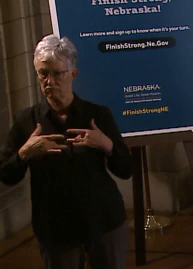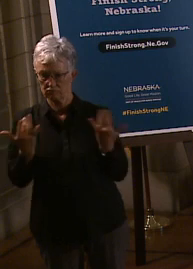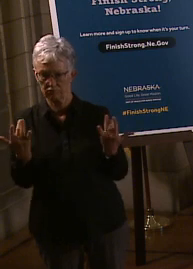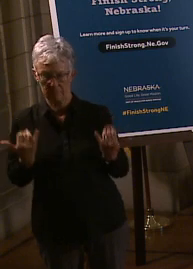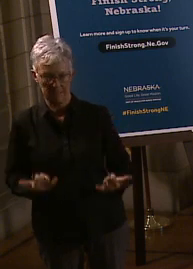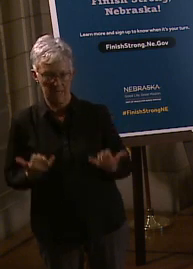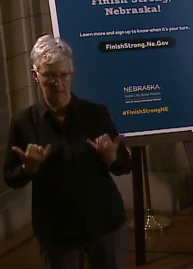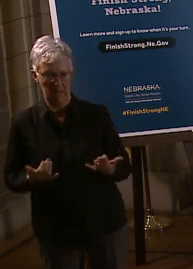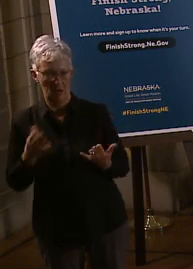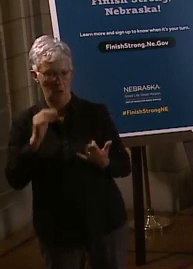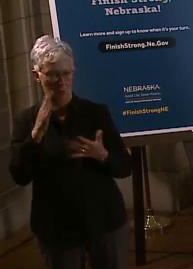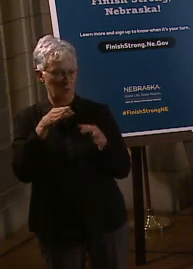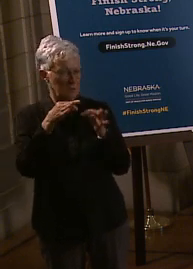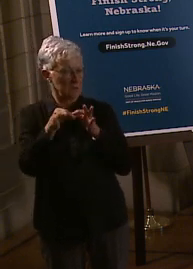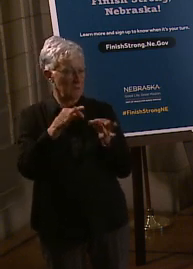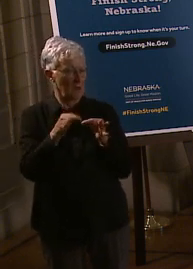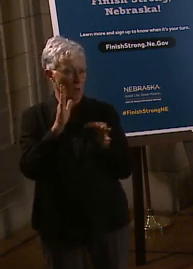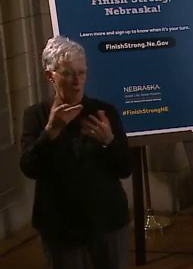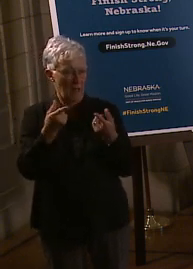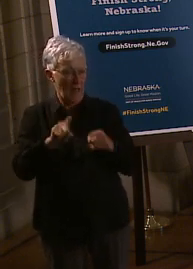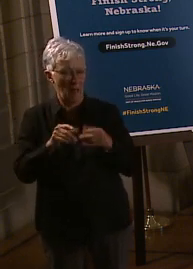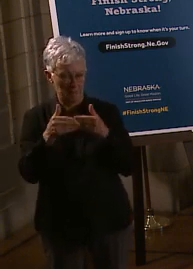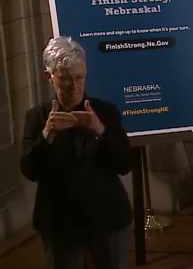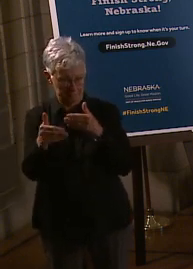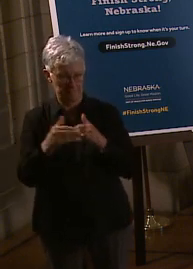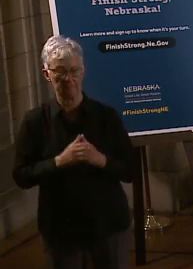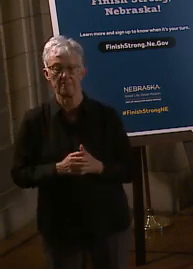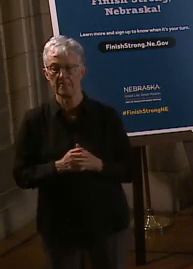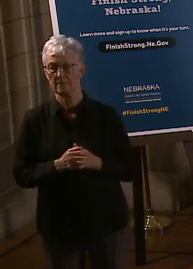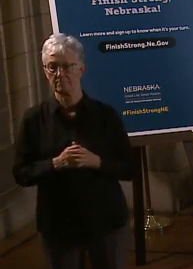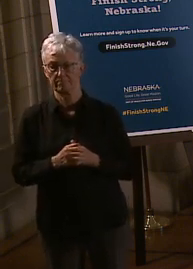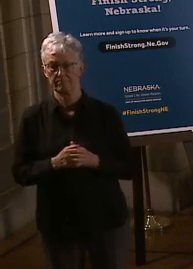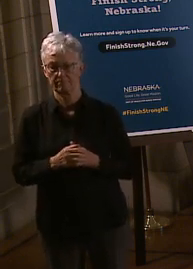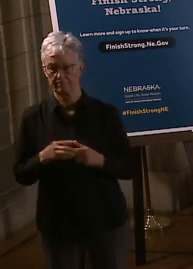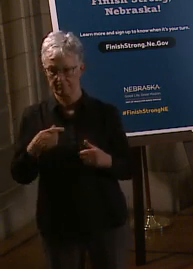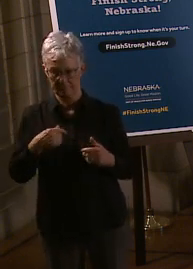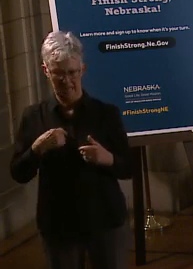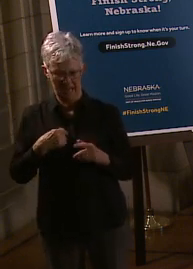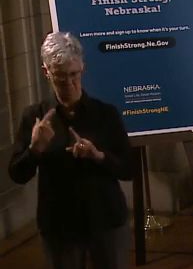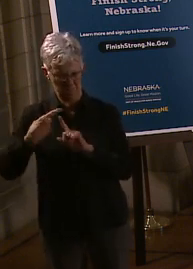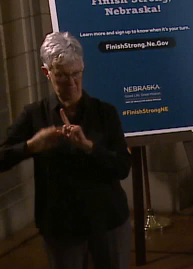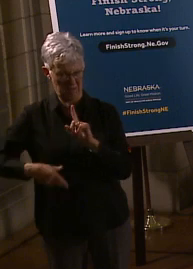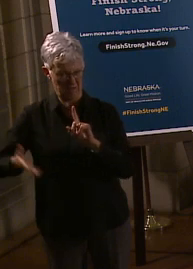be seeing here shortly. So as you know, I came out and talked to everybody about a month